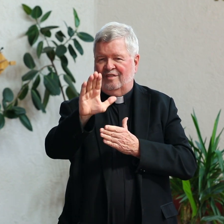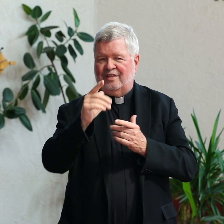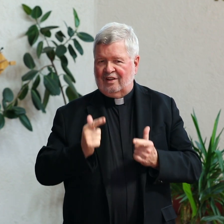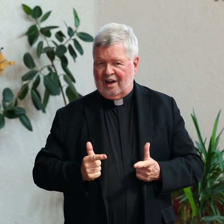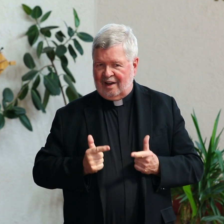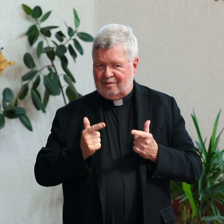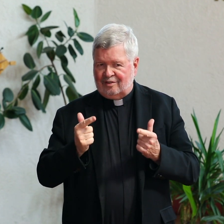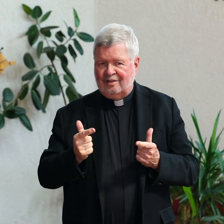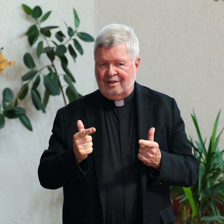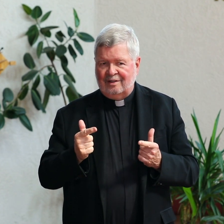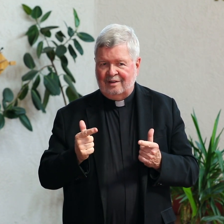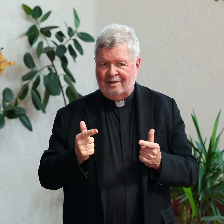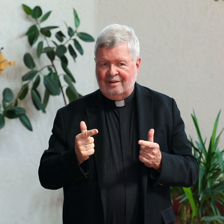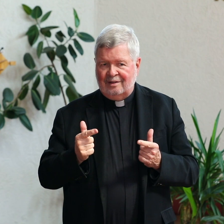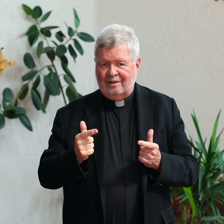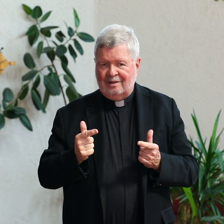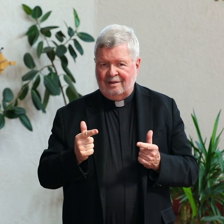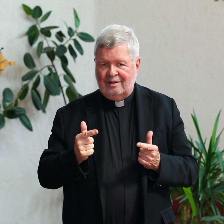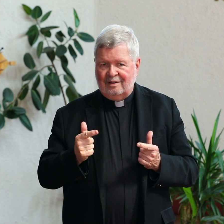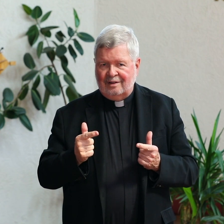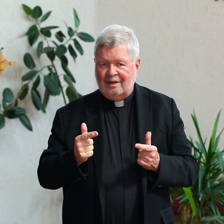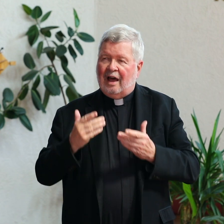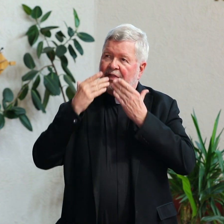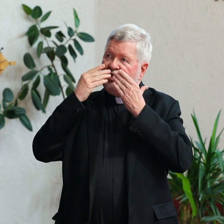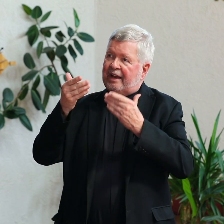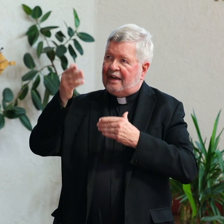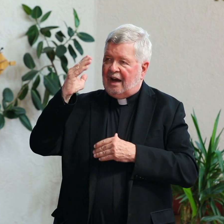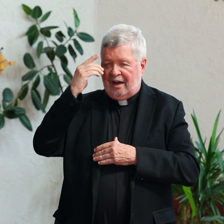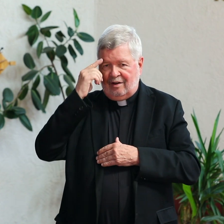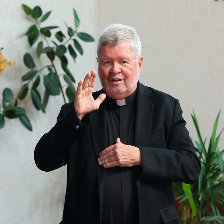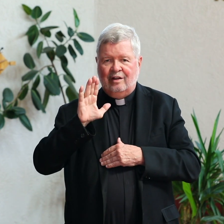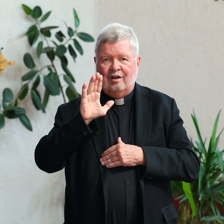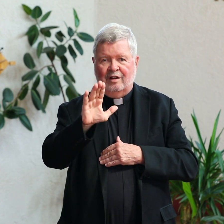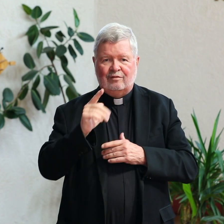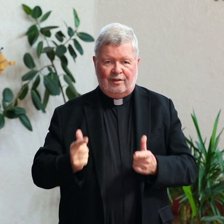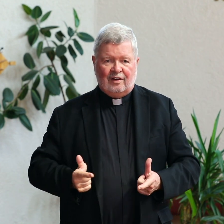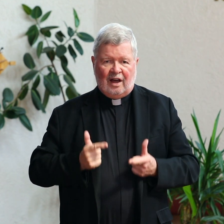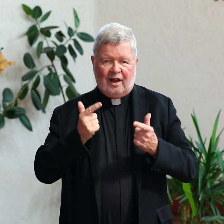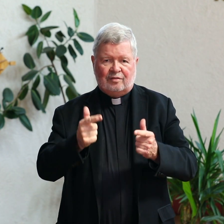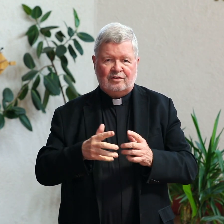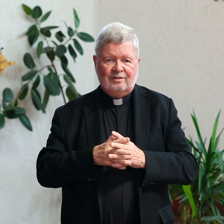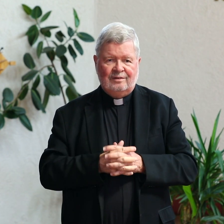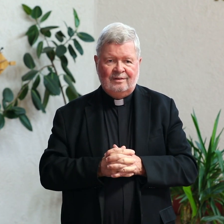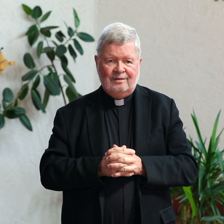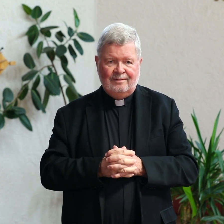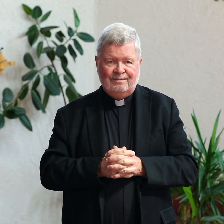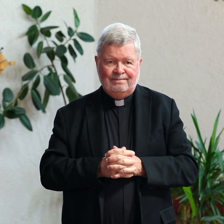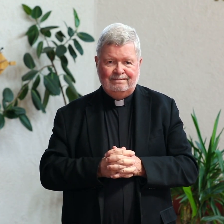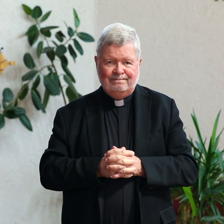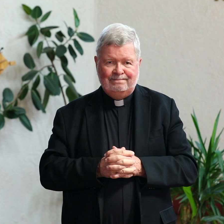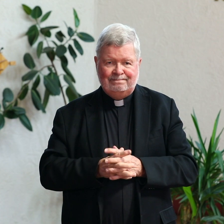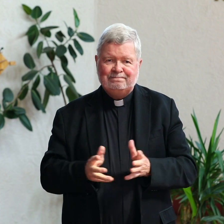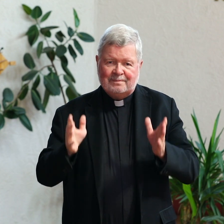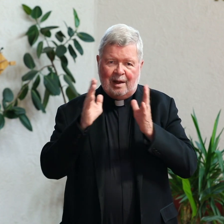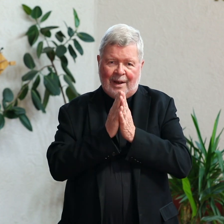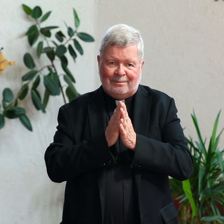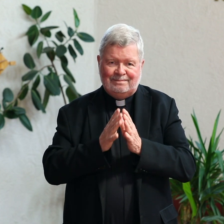their lives and thank God for their lives. Amen.